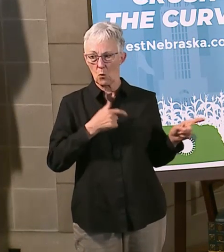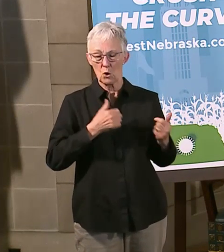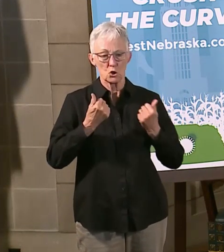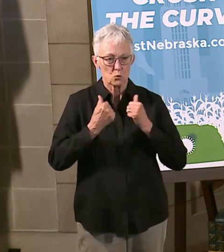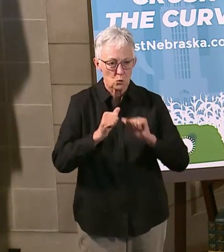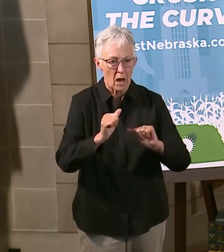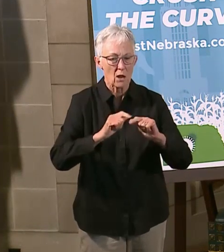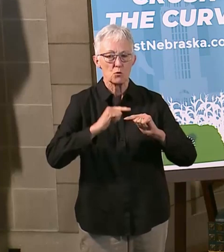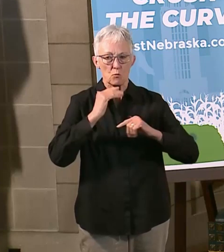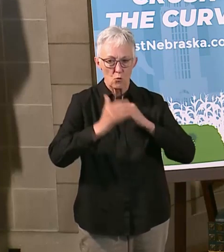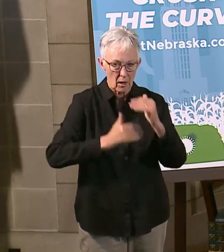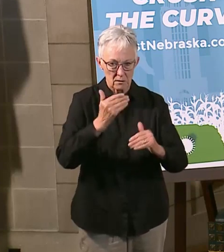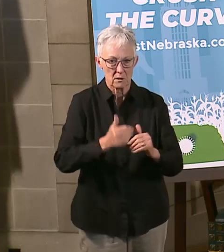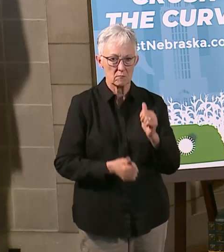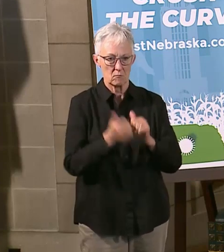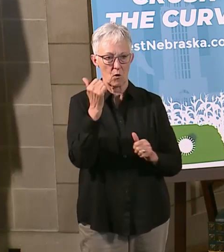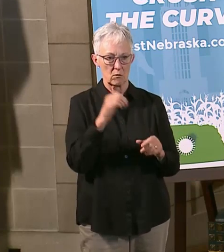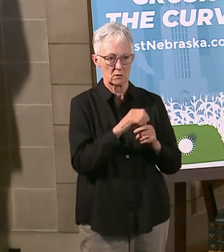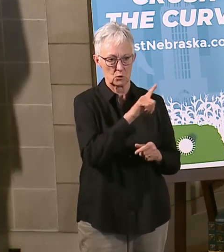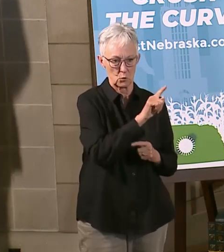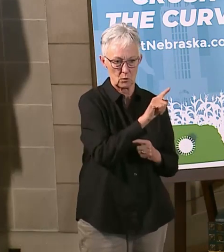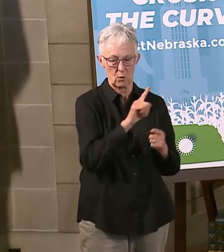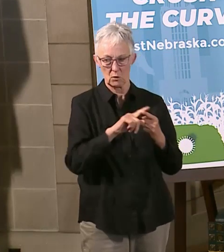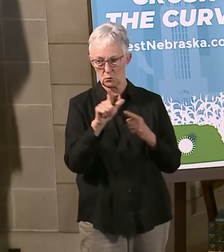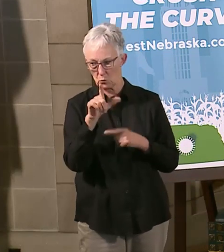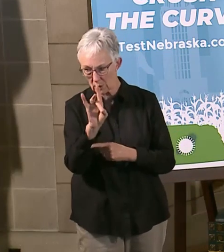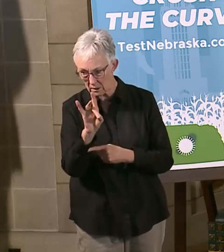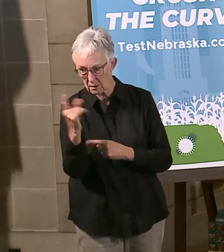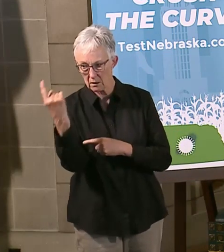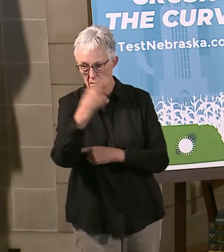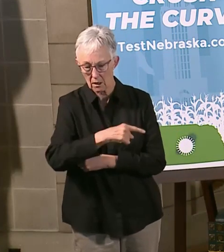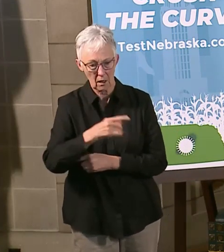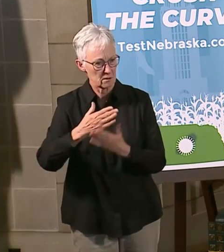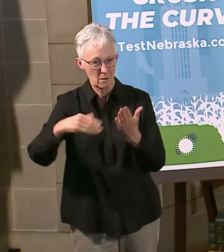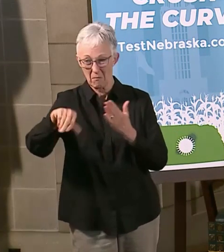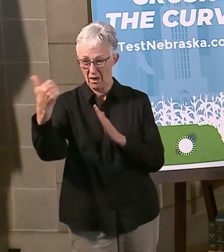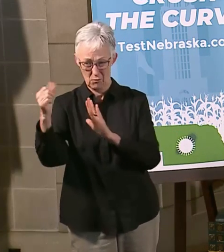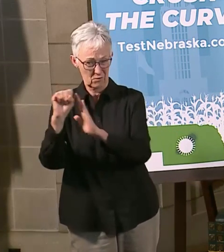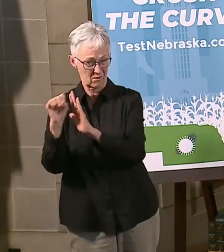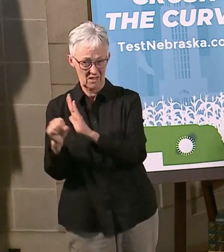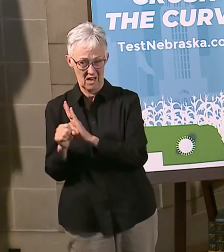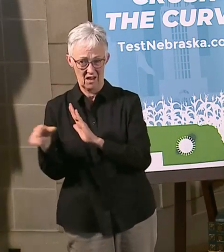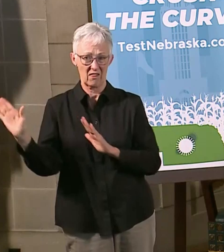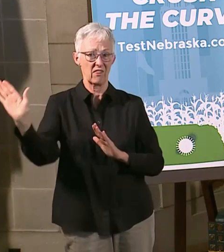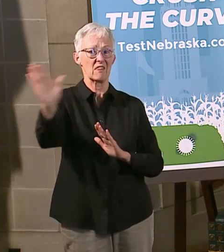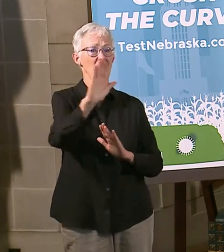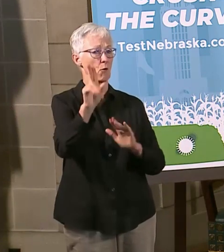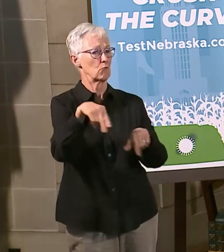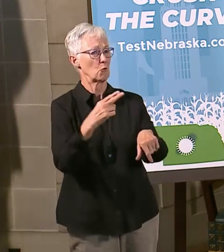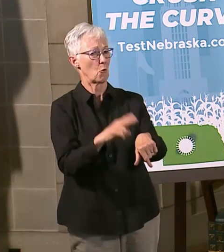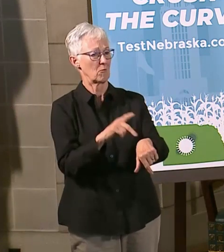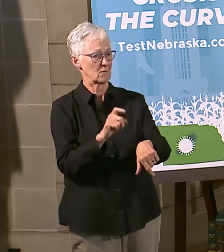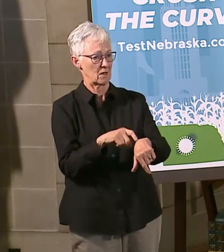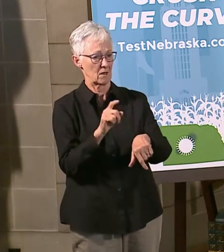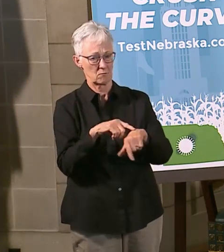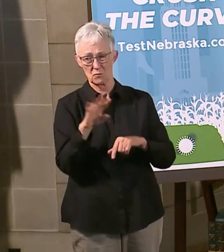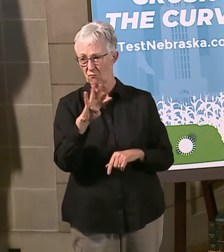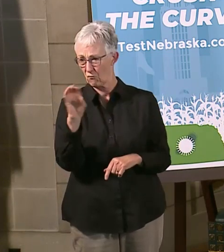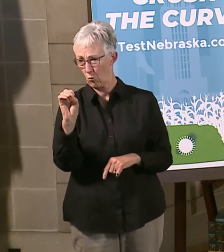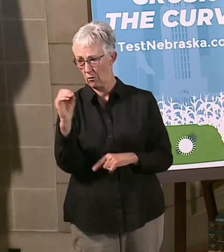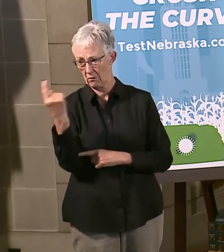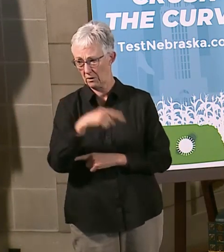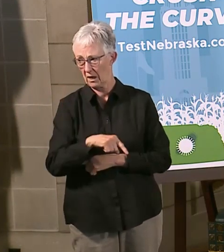states like Connecticut's goal is 40 days. So again, people, the systems are receiving a lot more applications than we've ever